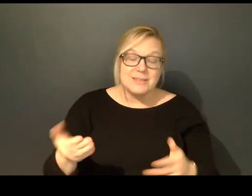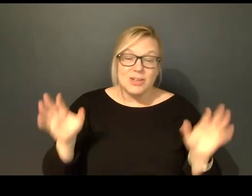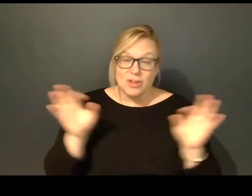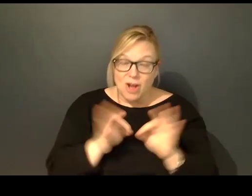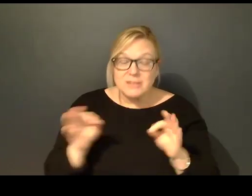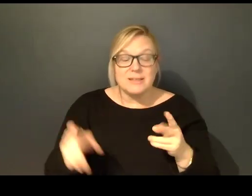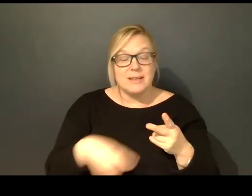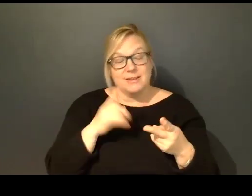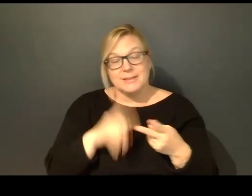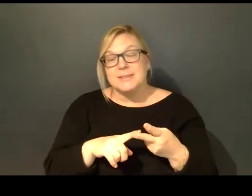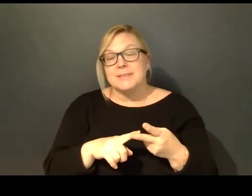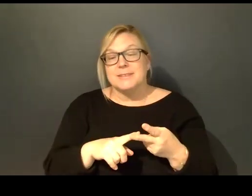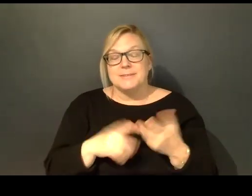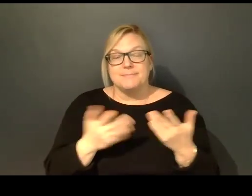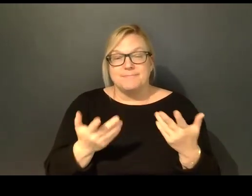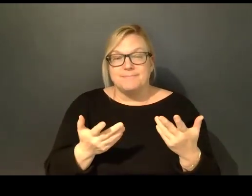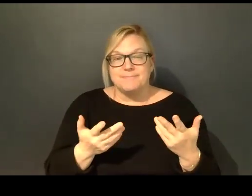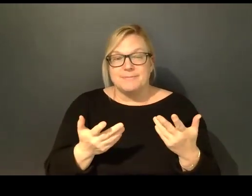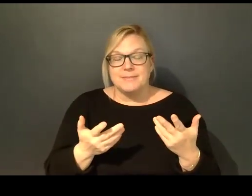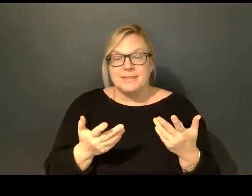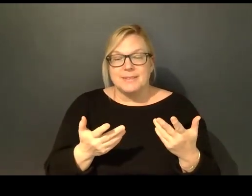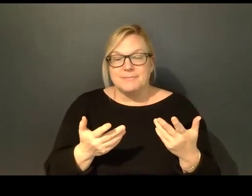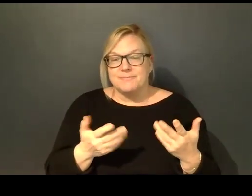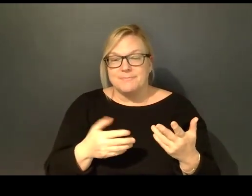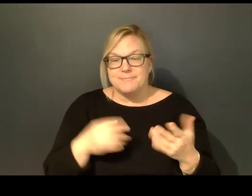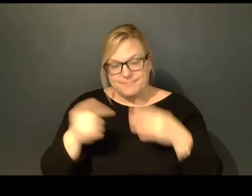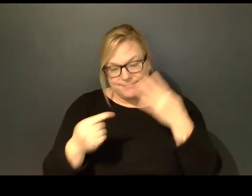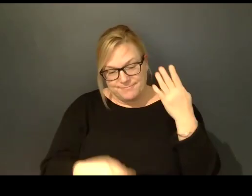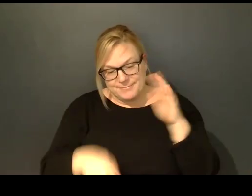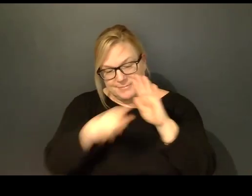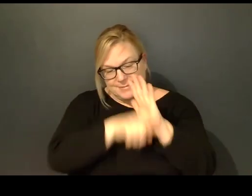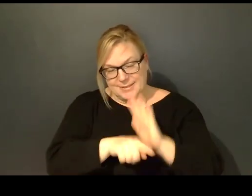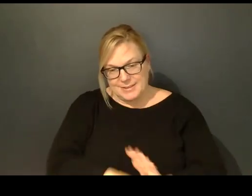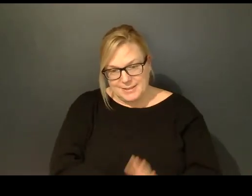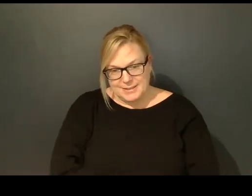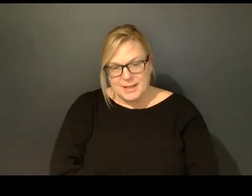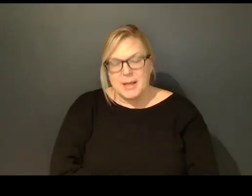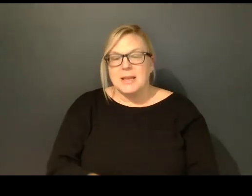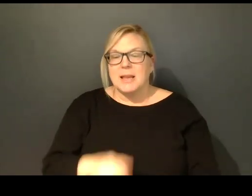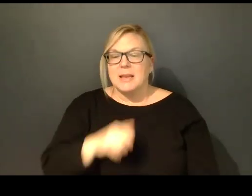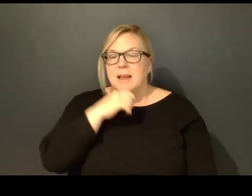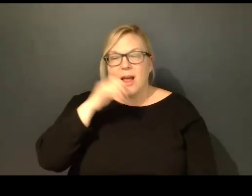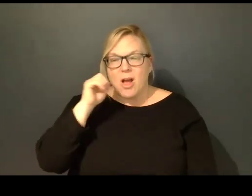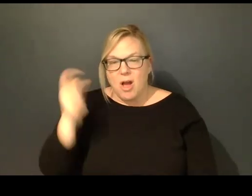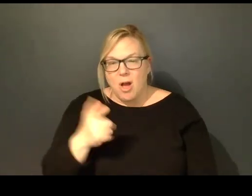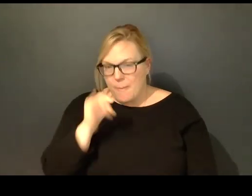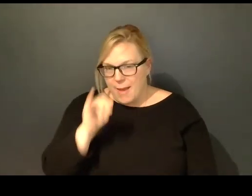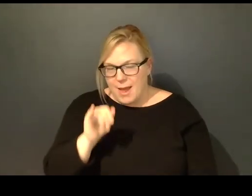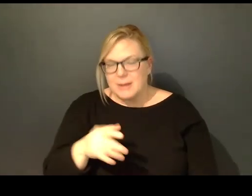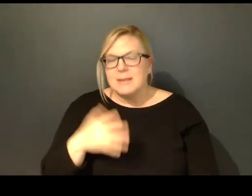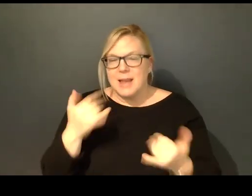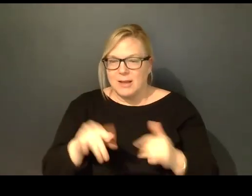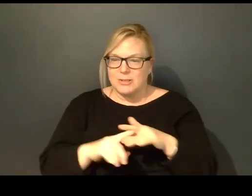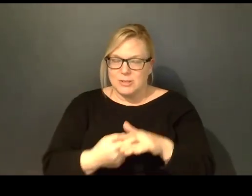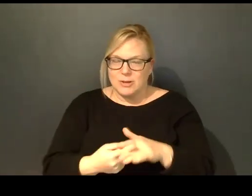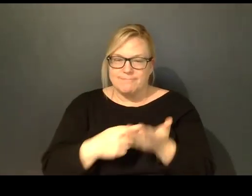now? Because I know it's not all bad news. We do have positive conversations about technology around here pretty frequently as well. We'll